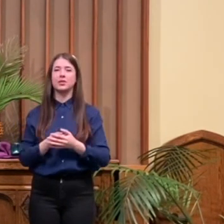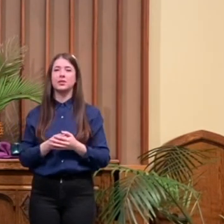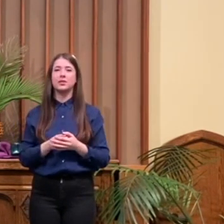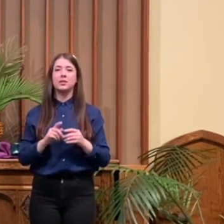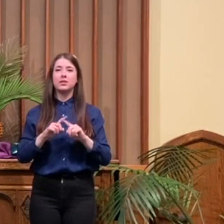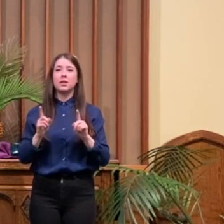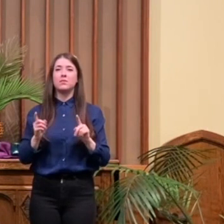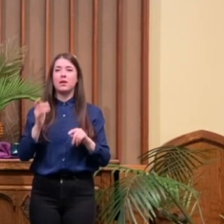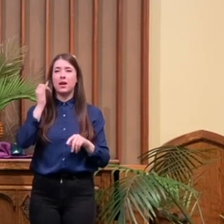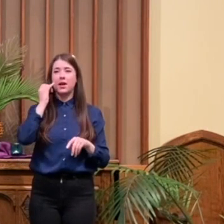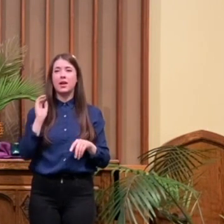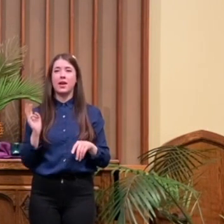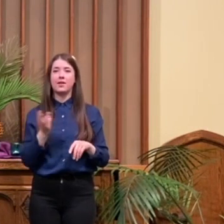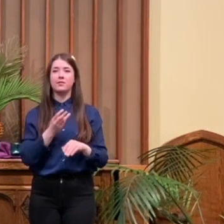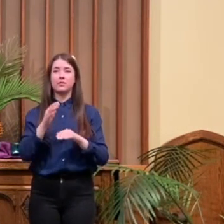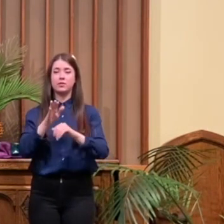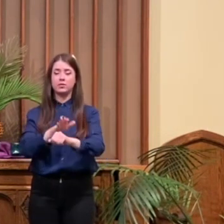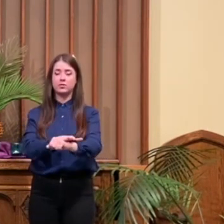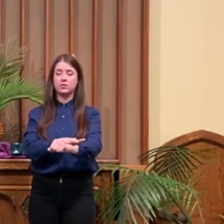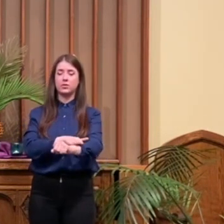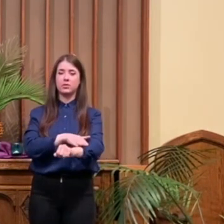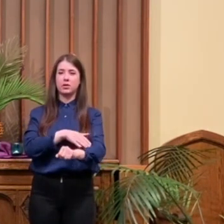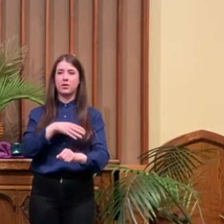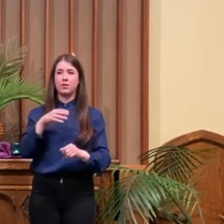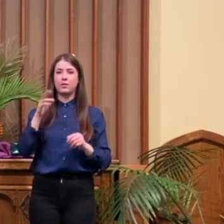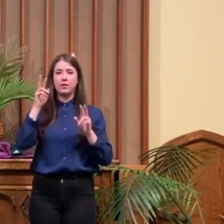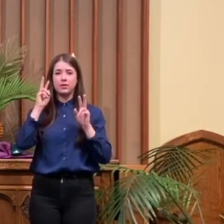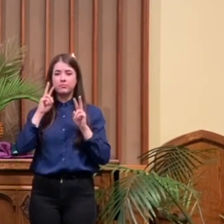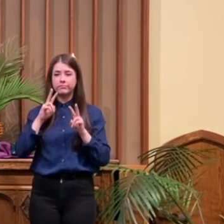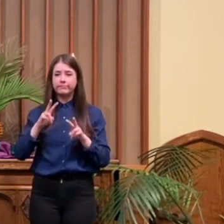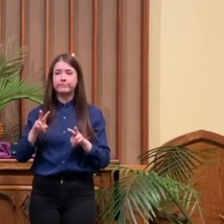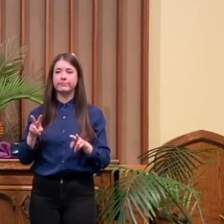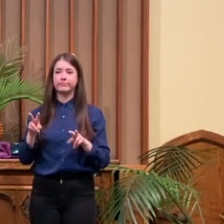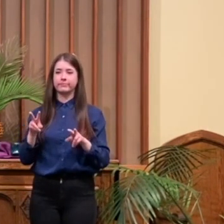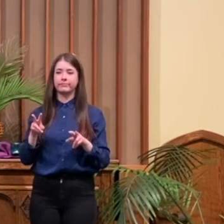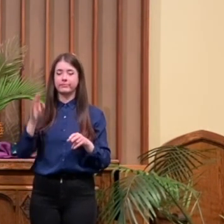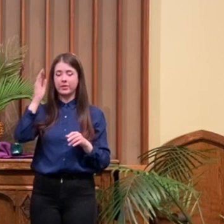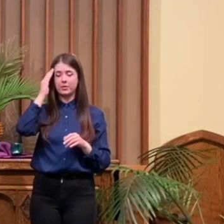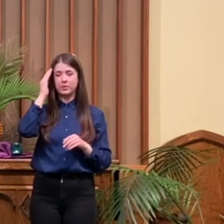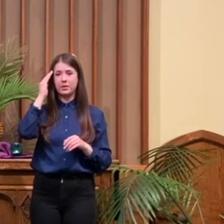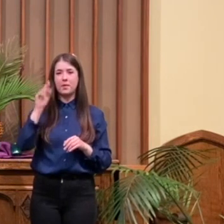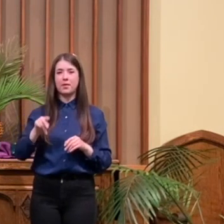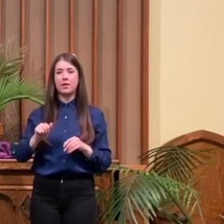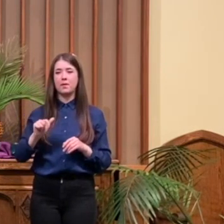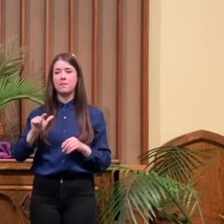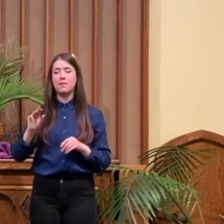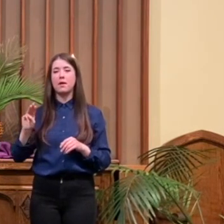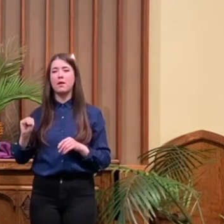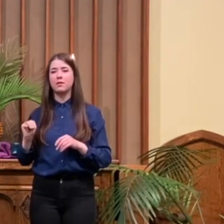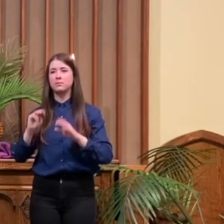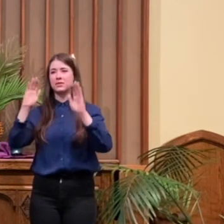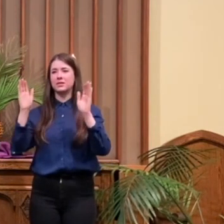However, if we slow down and pay attention, we know that Palm Sunday was not a walk in the park for